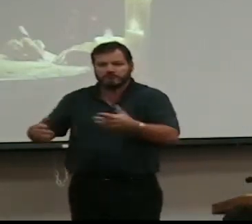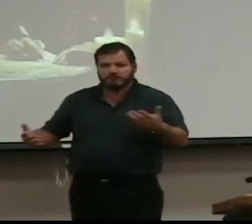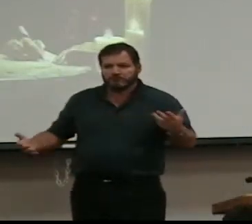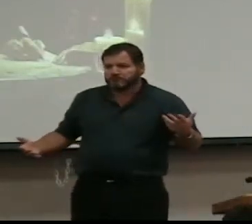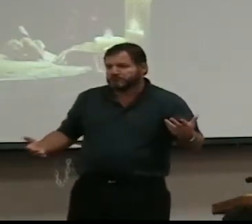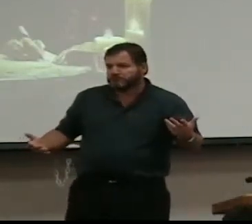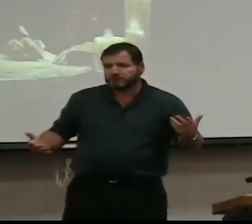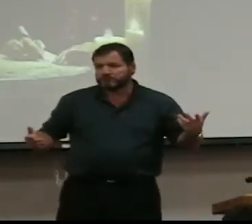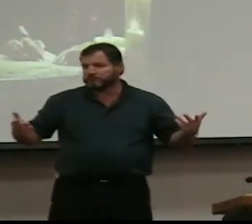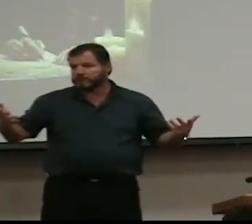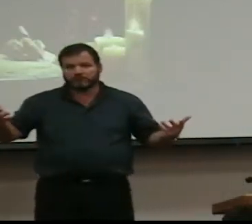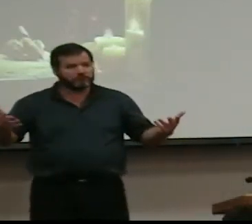Anything you've overcome?